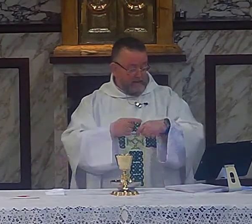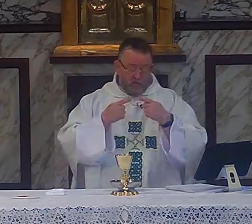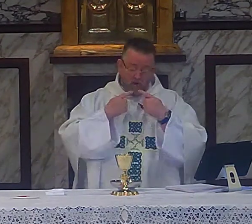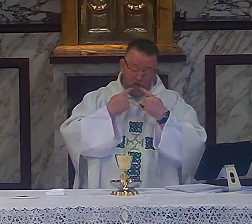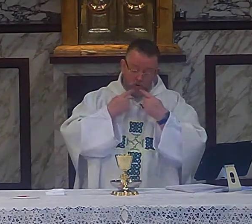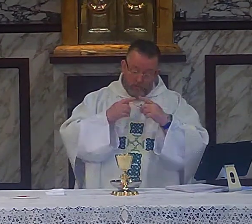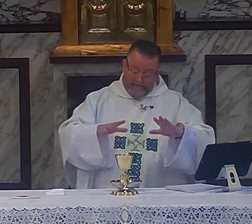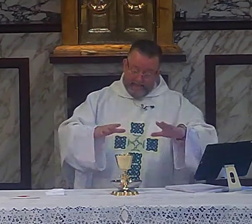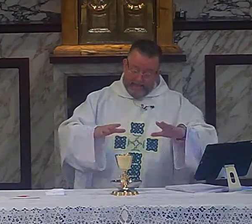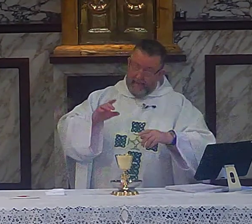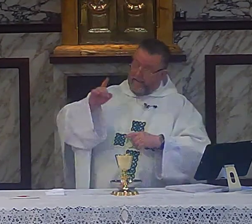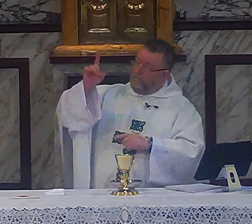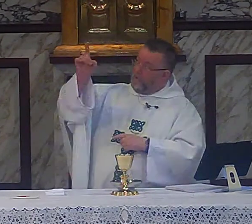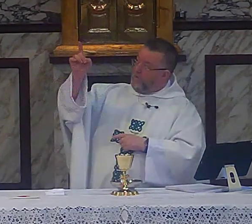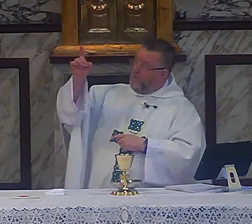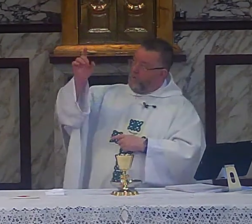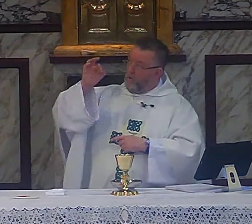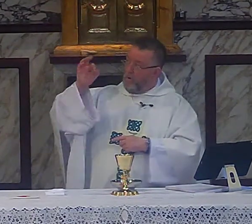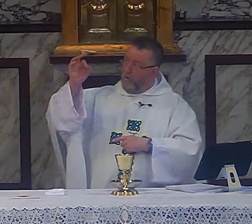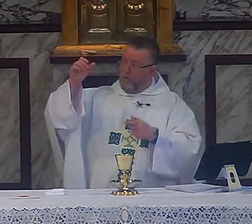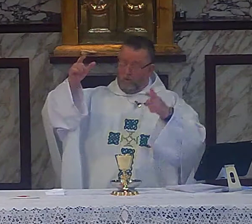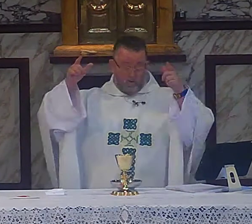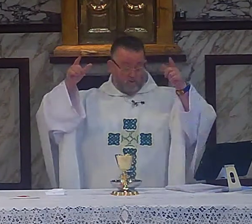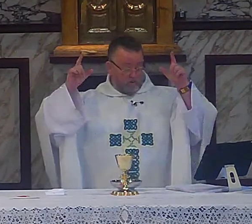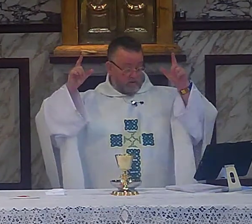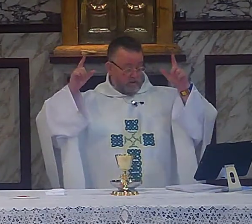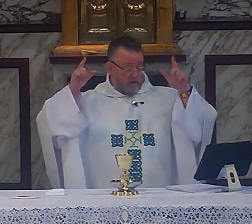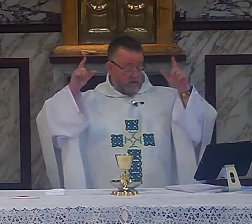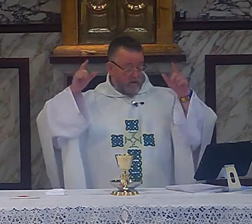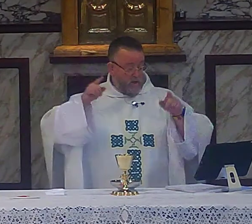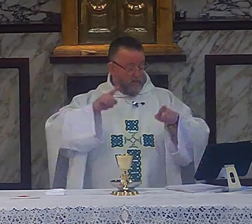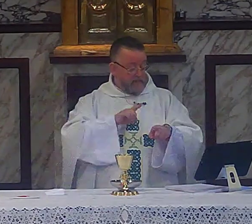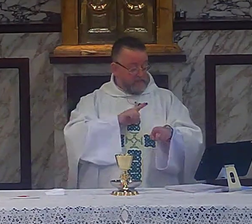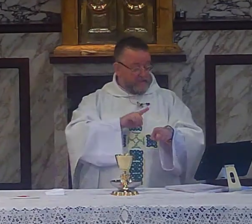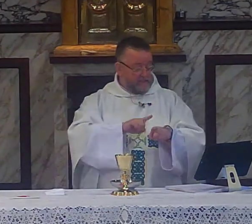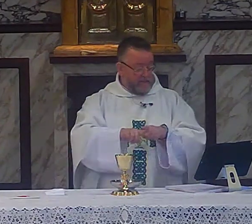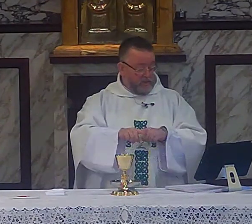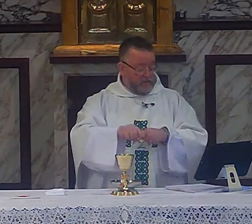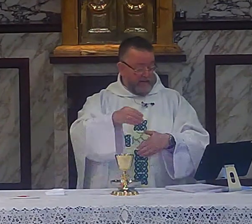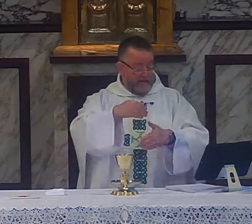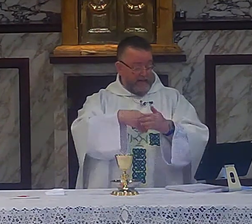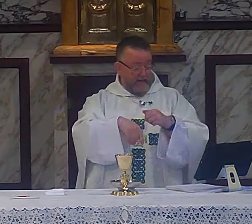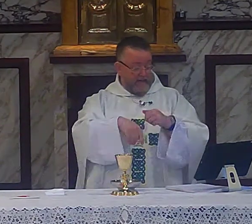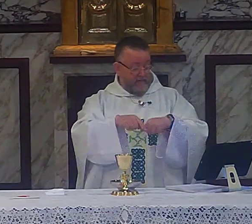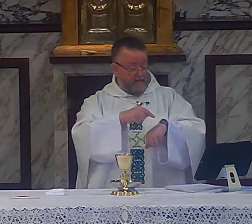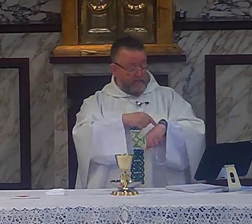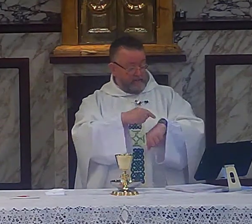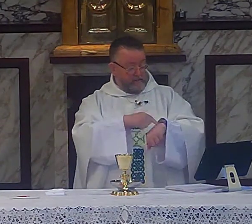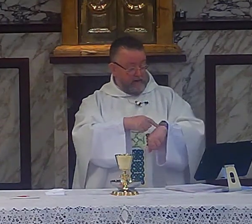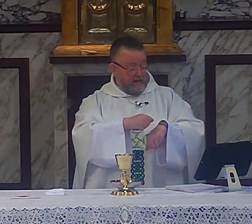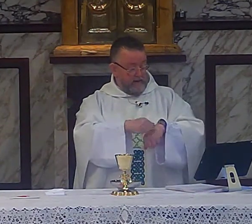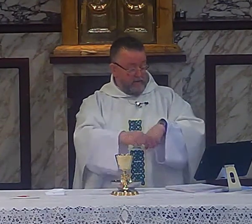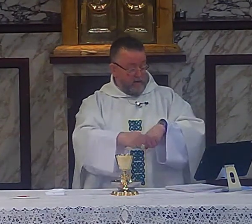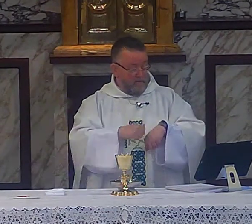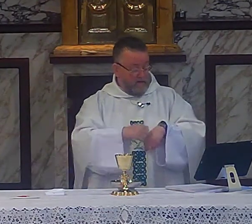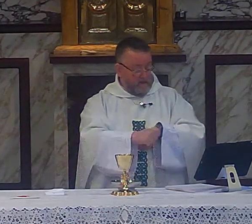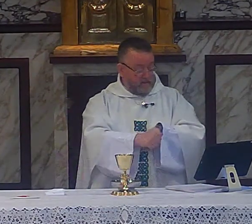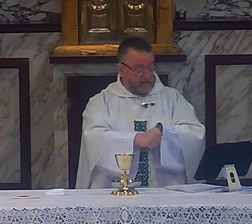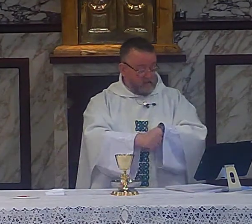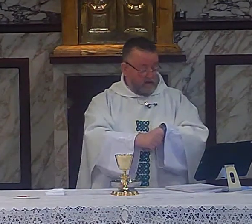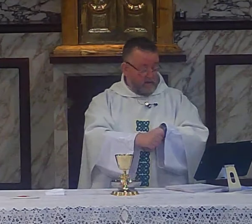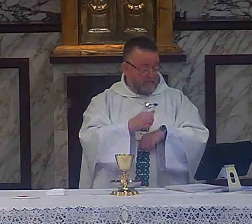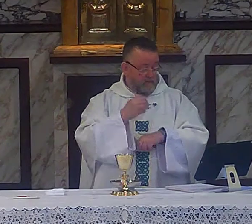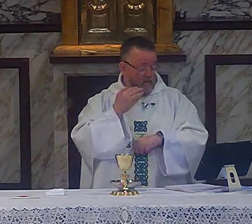times to acclaim you, O Lord, but especially in this time of